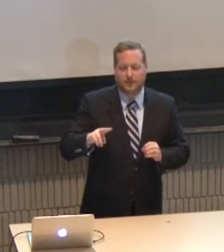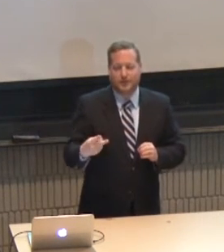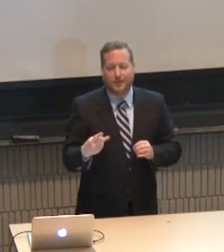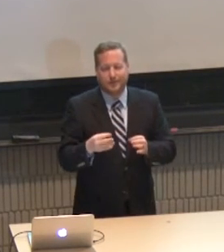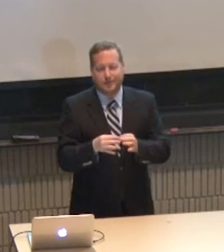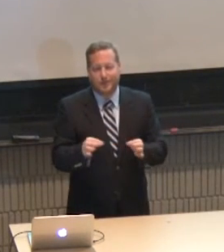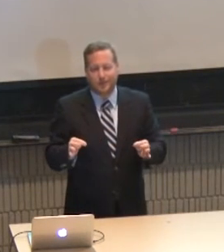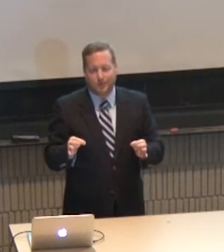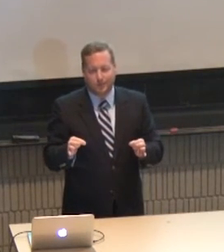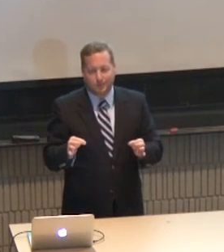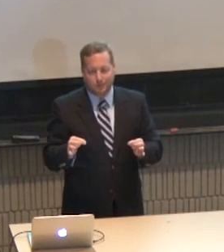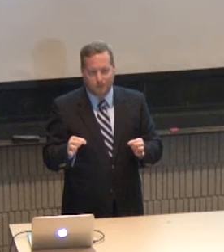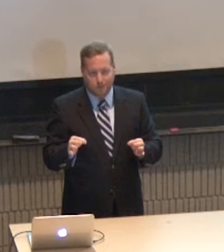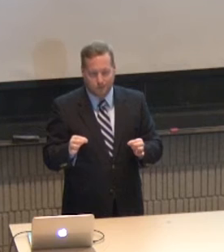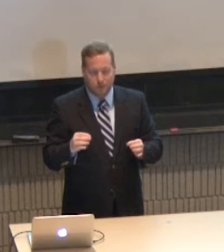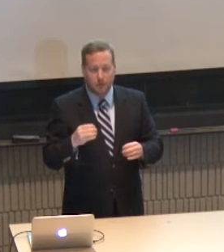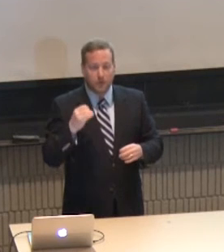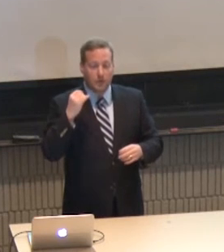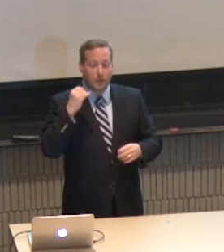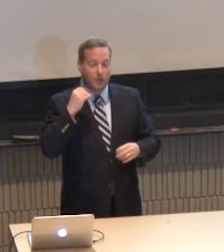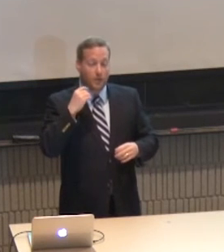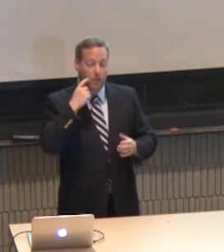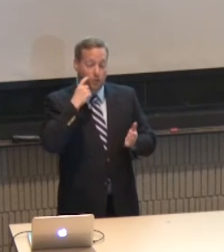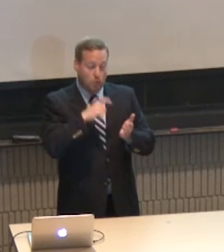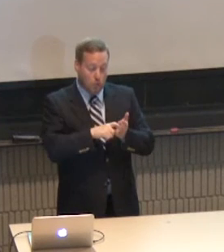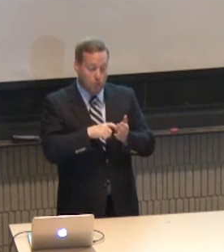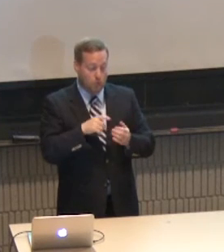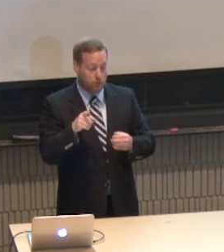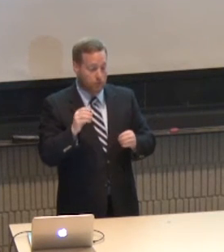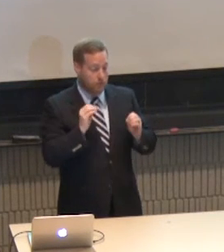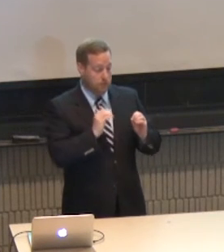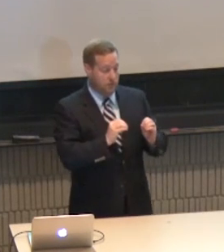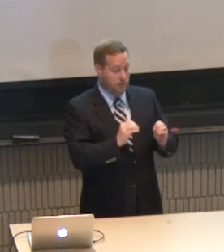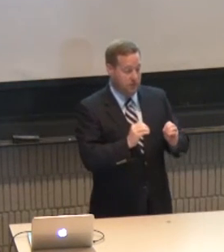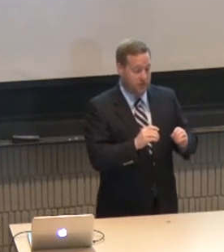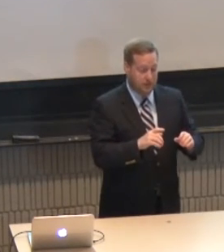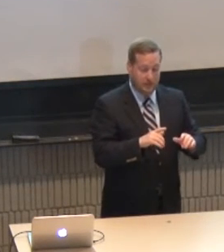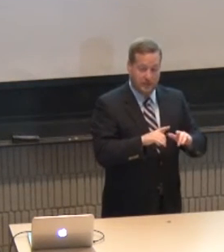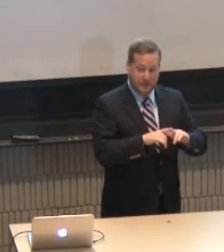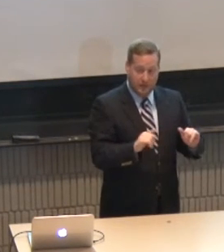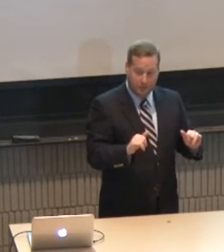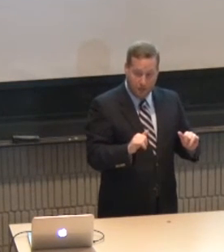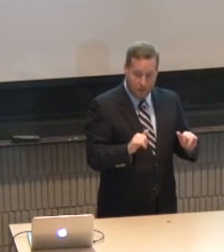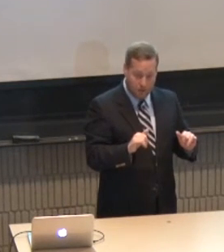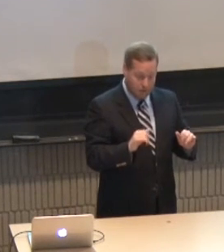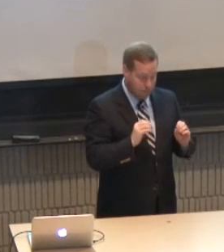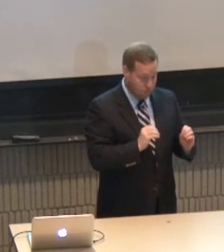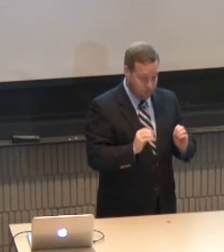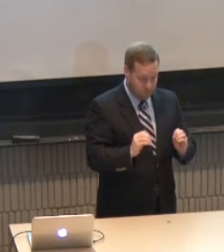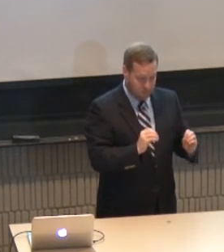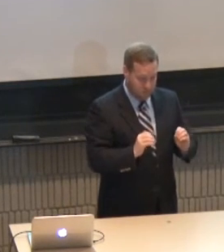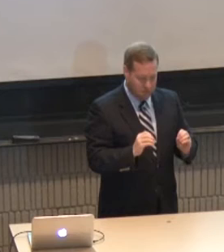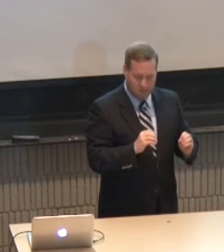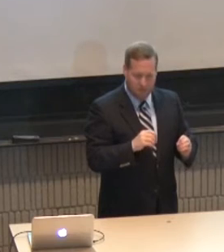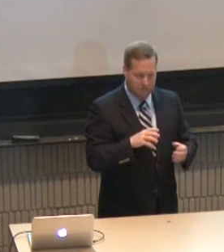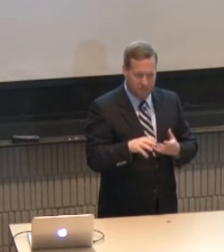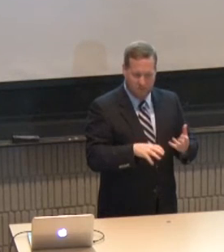child's life, then teaching a second language was more effective. So what they noticed was if they were